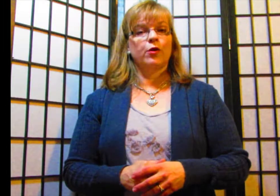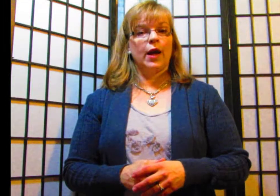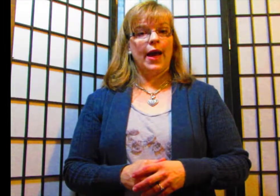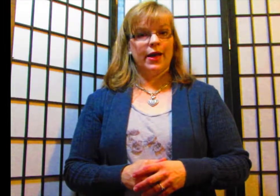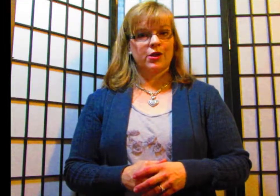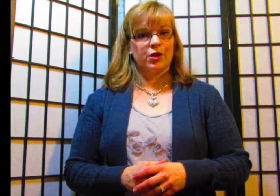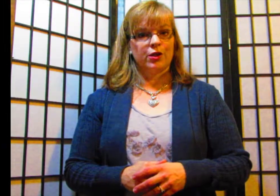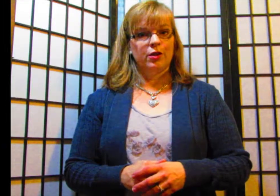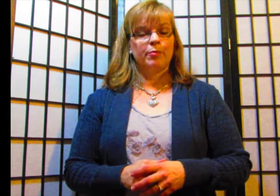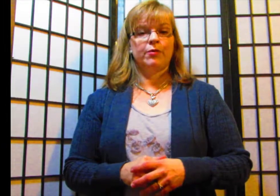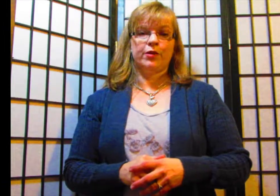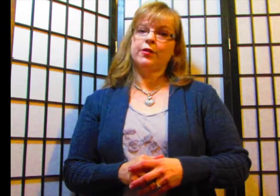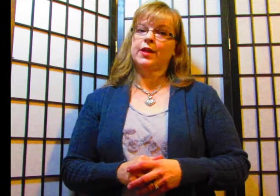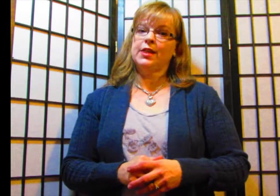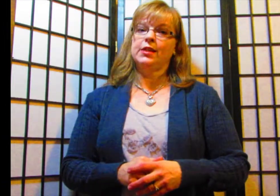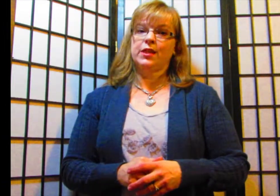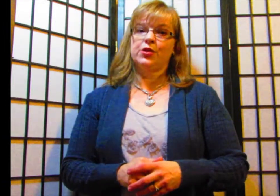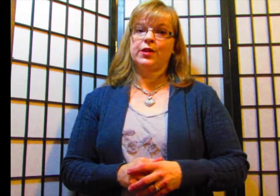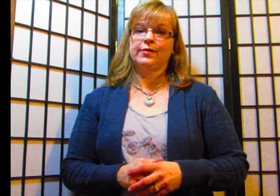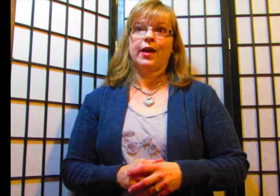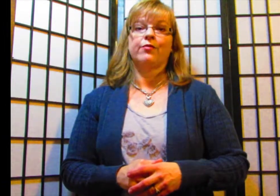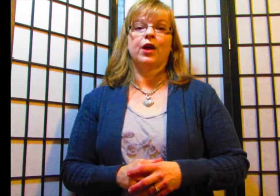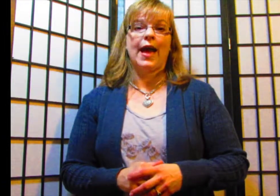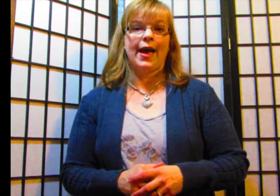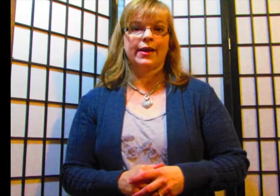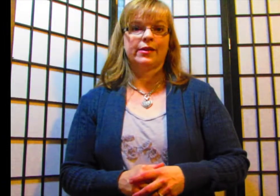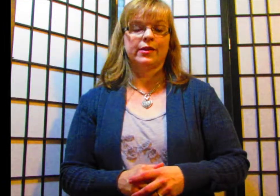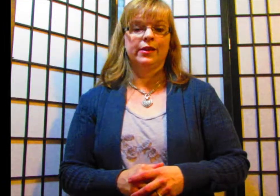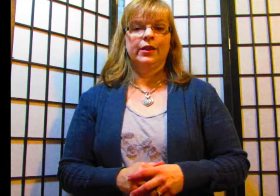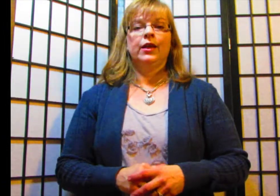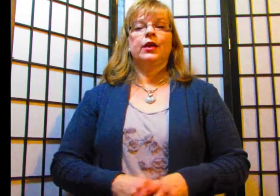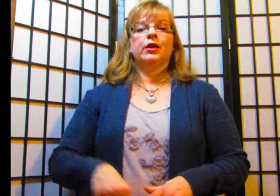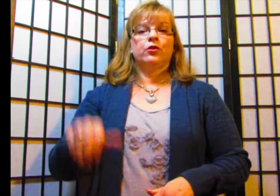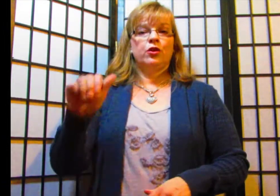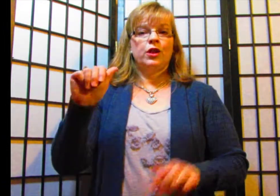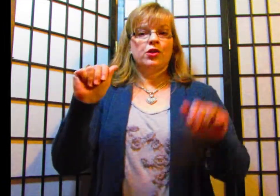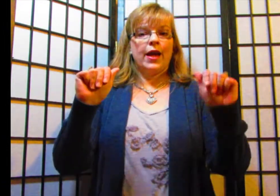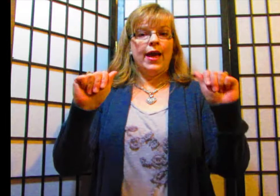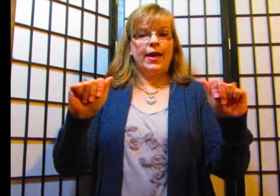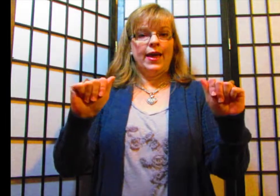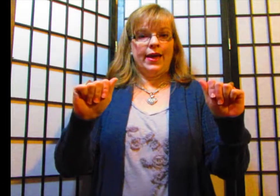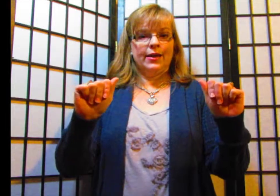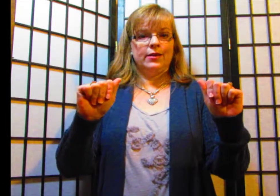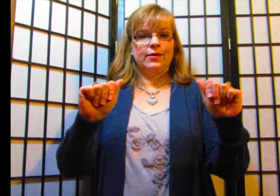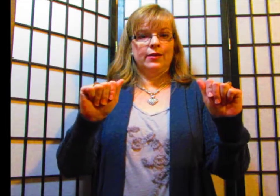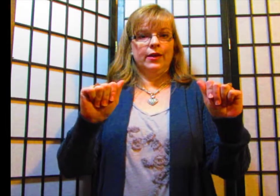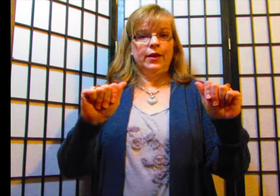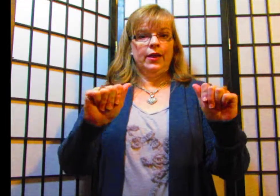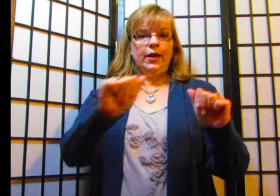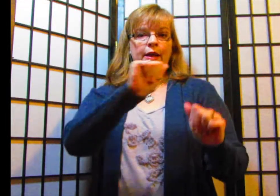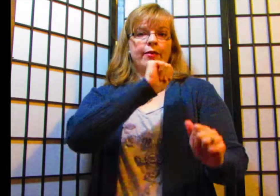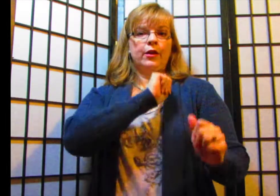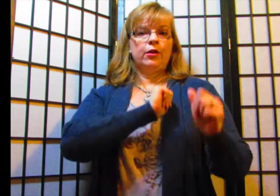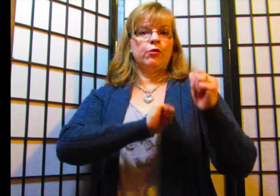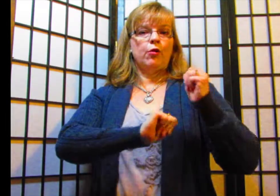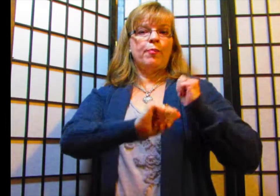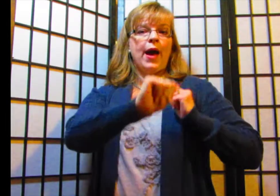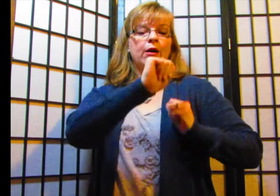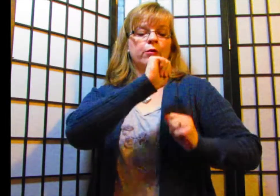for actor, but first I need to teach you the sign for act. So you need your A hands, and they're going to roll